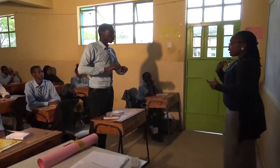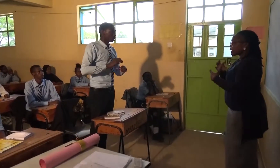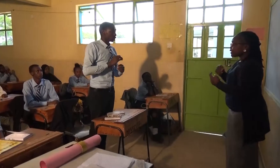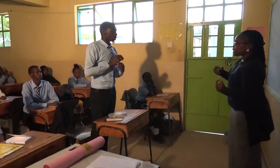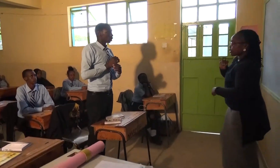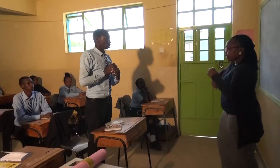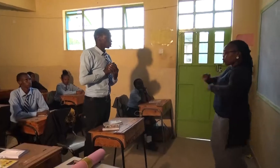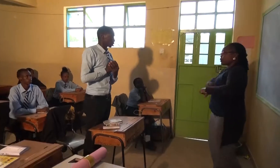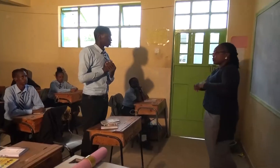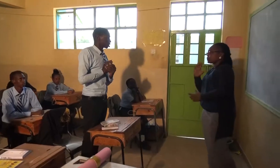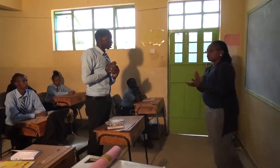marry them.